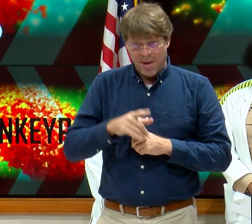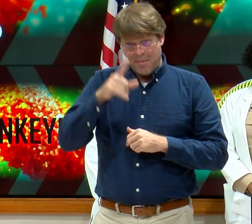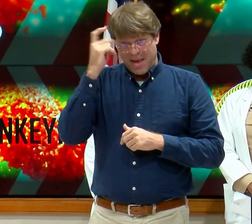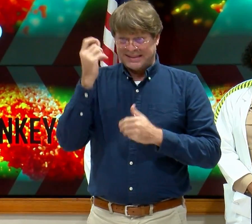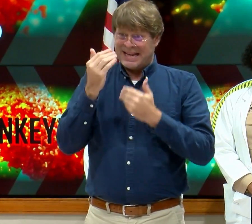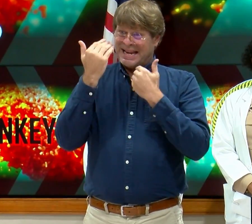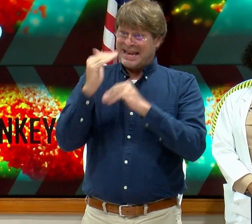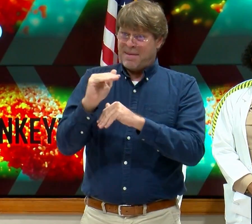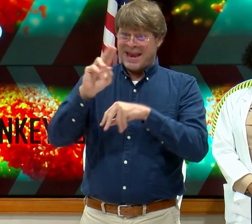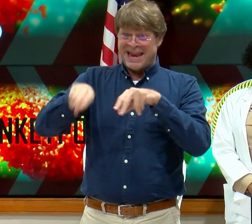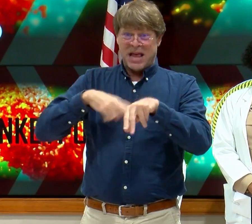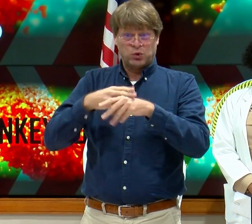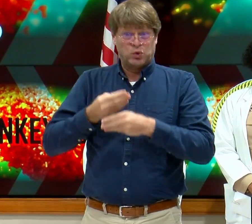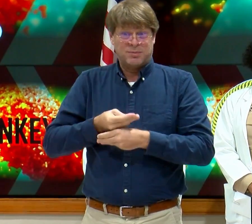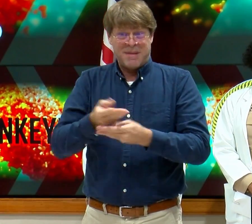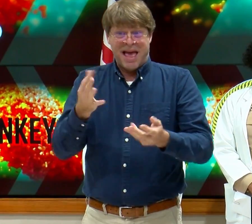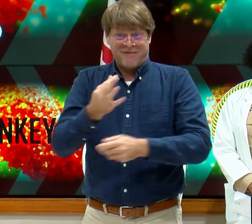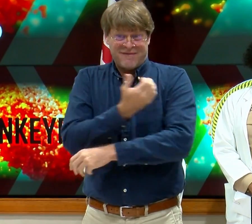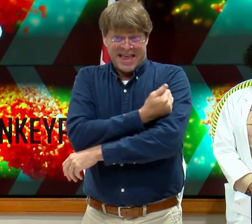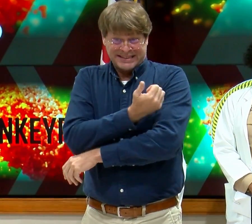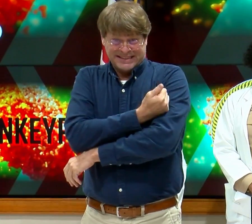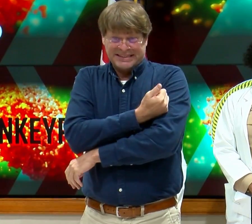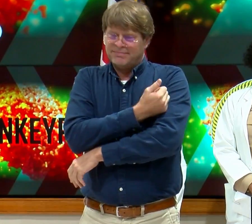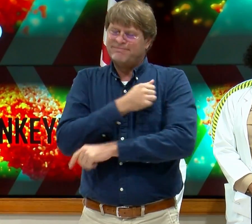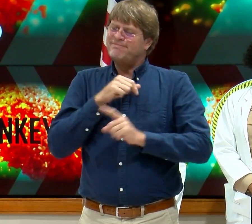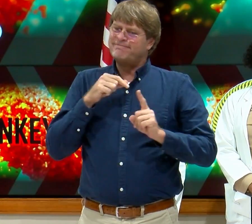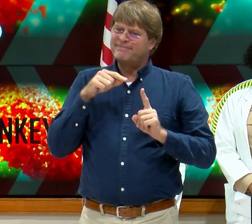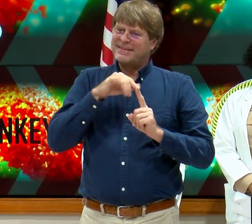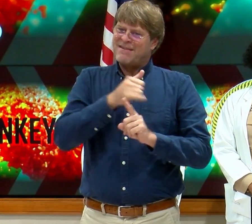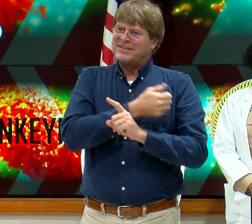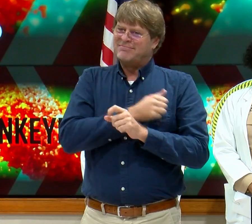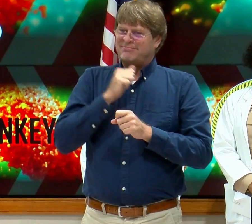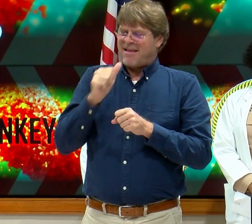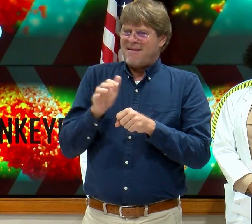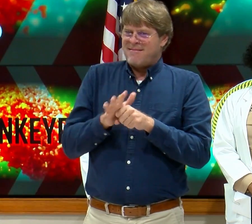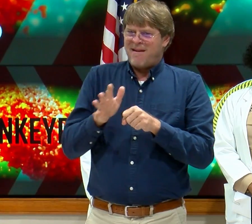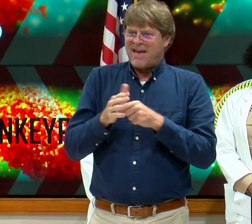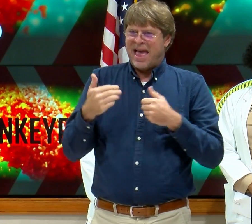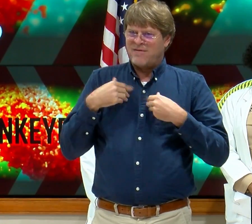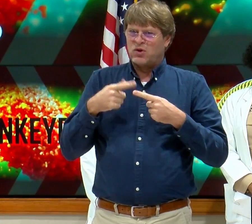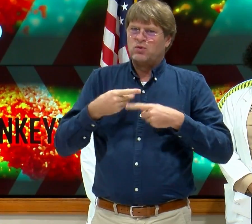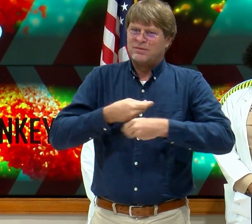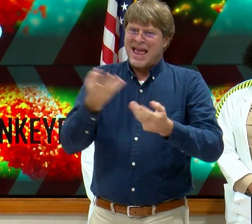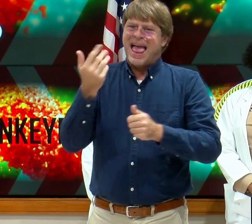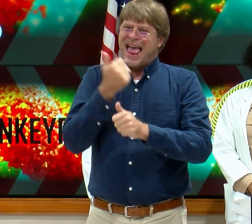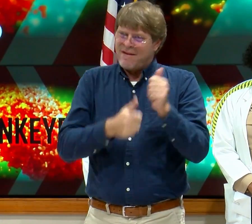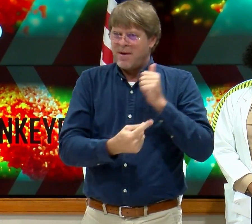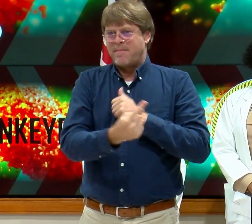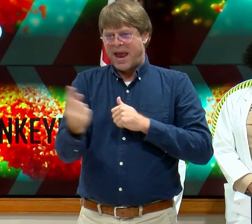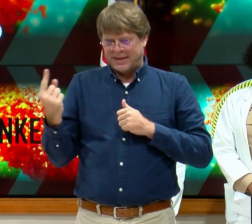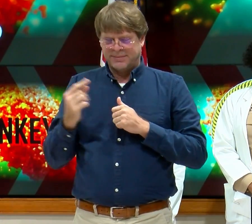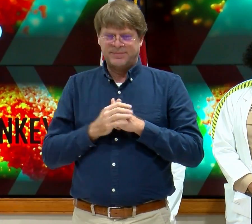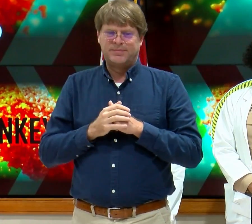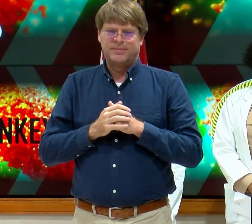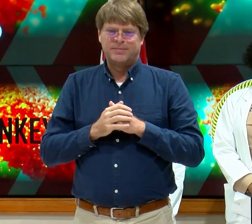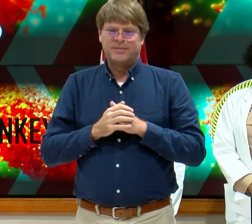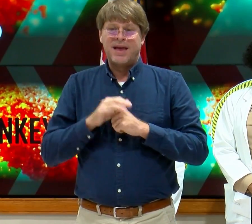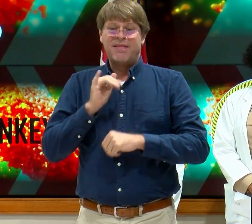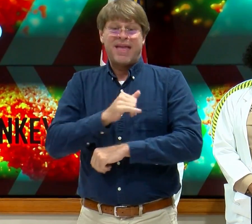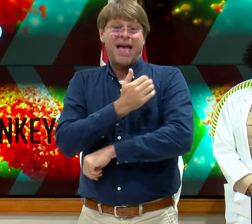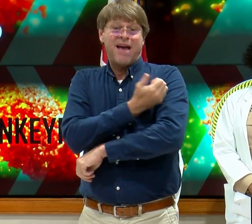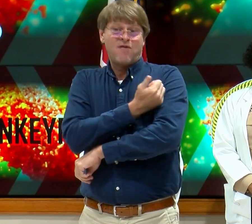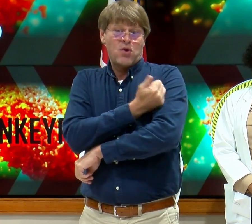limited national supply, the vaccine is not yet widely available to everyone. The focus of